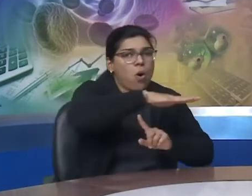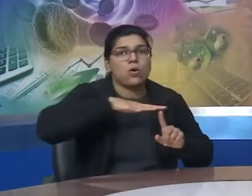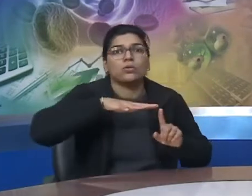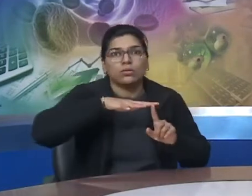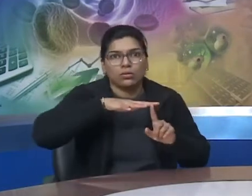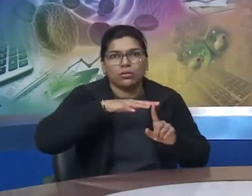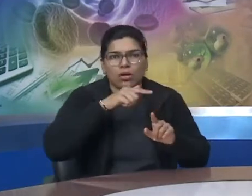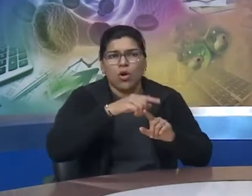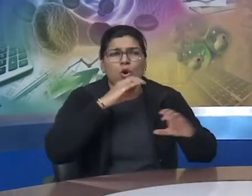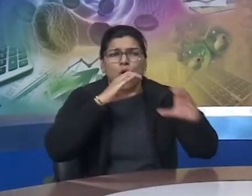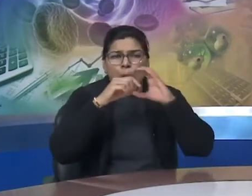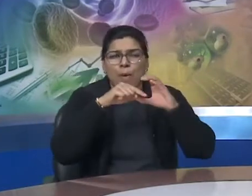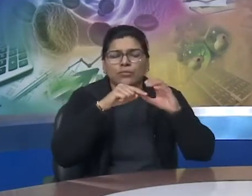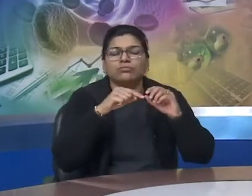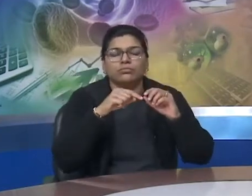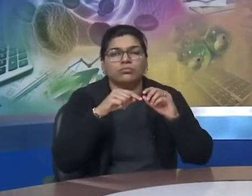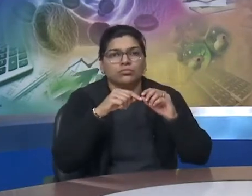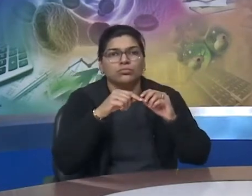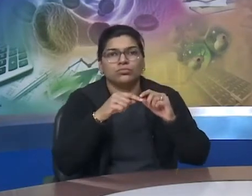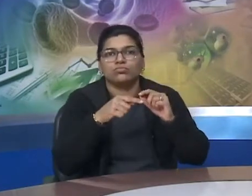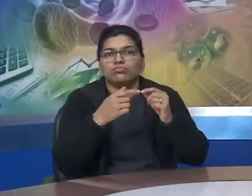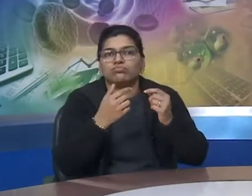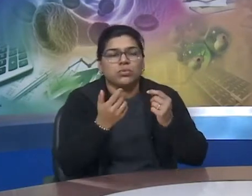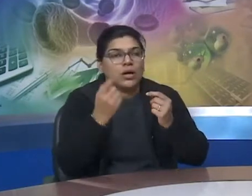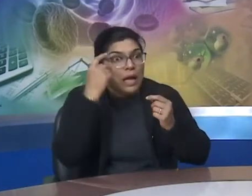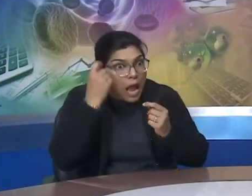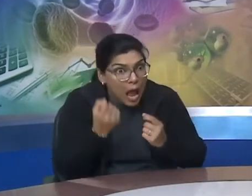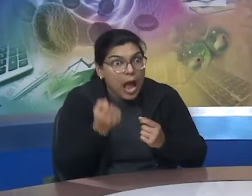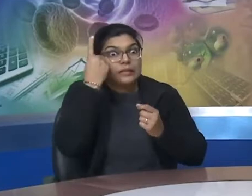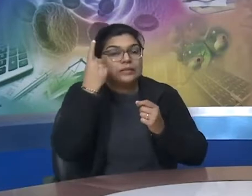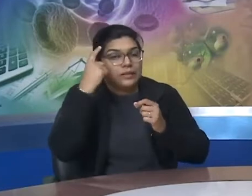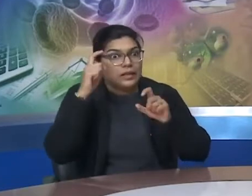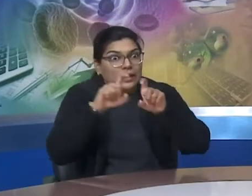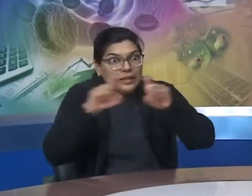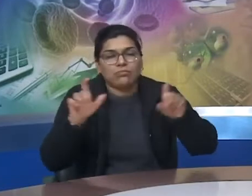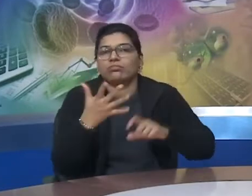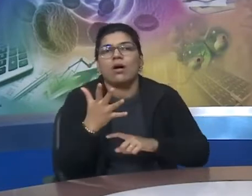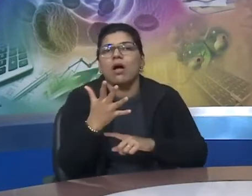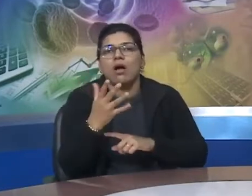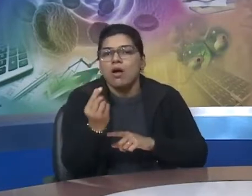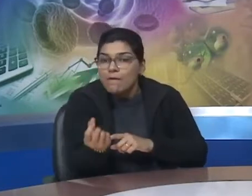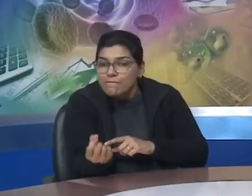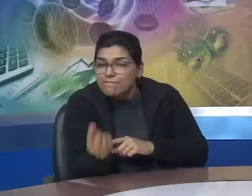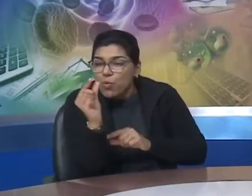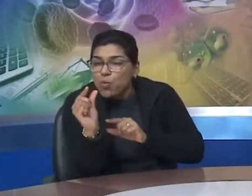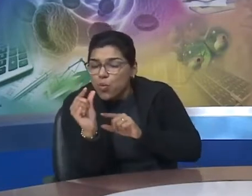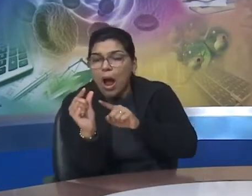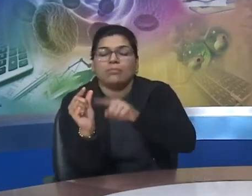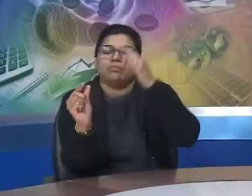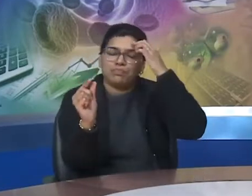because of lack of proper information